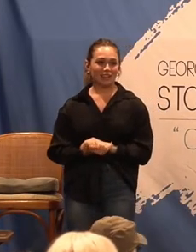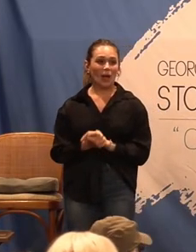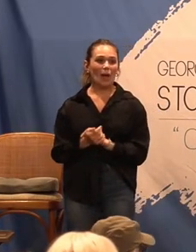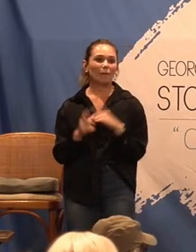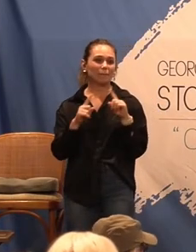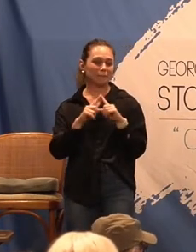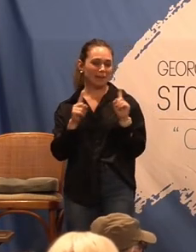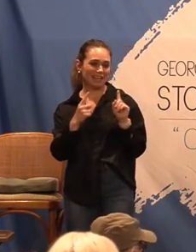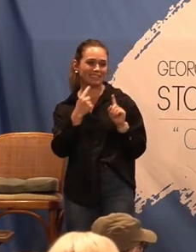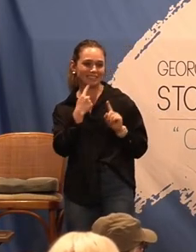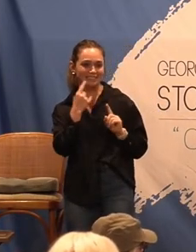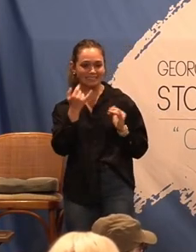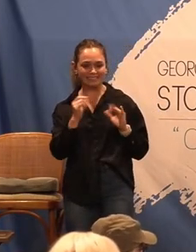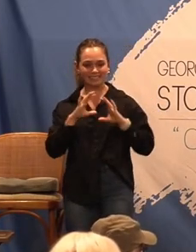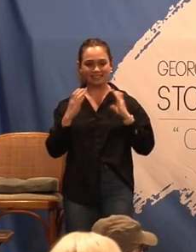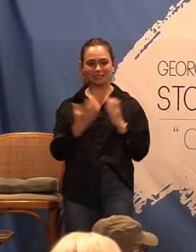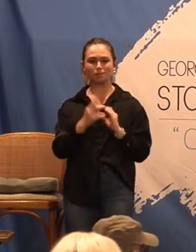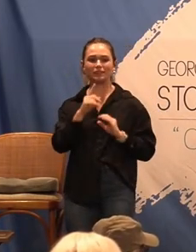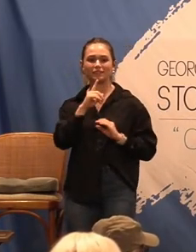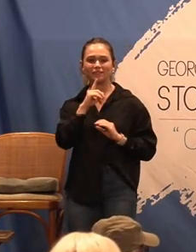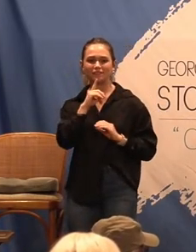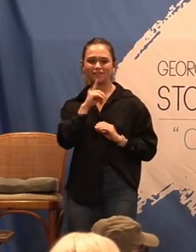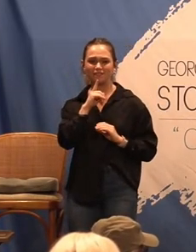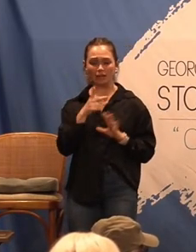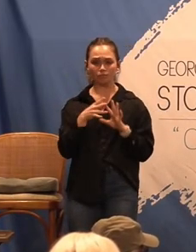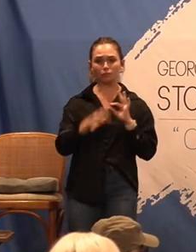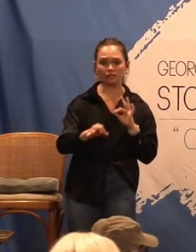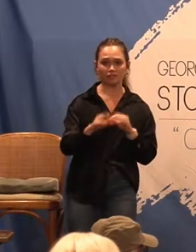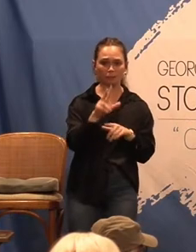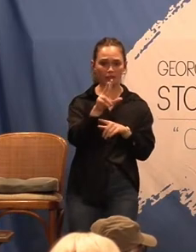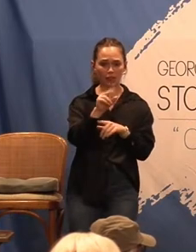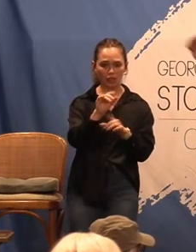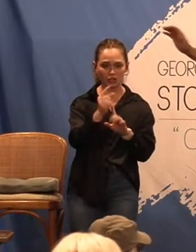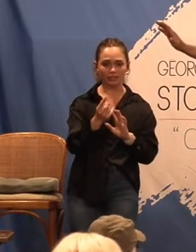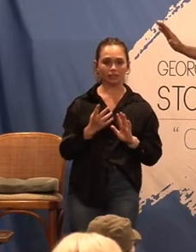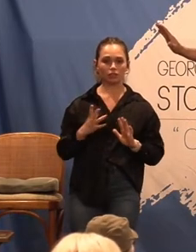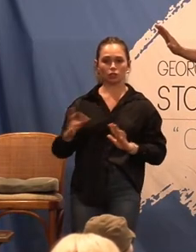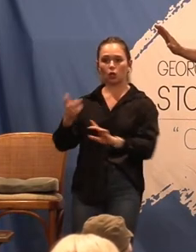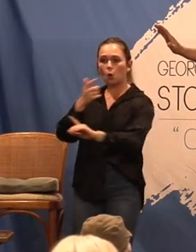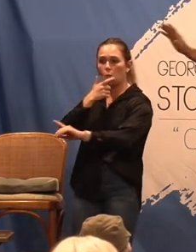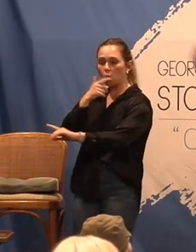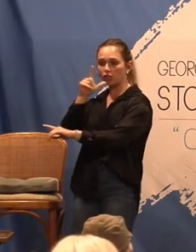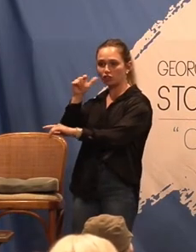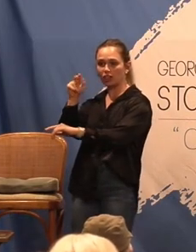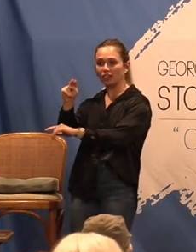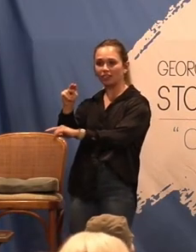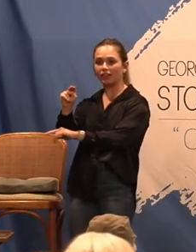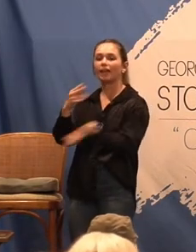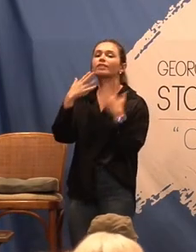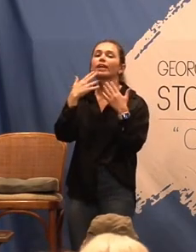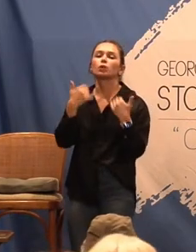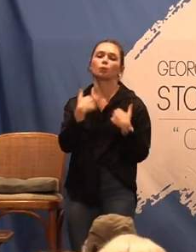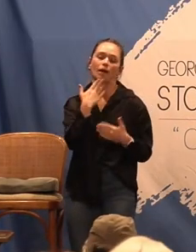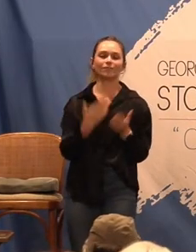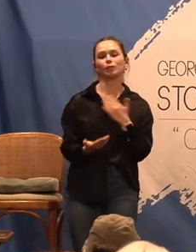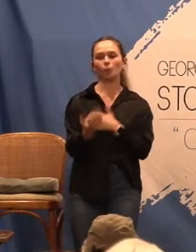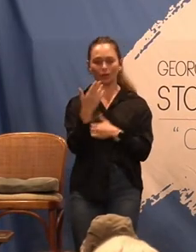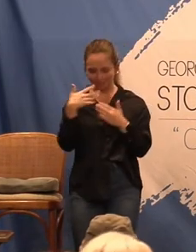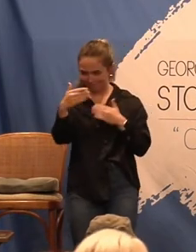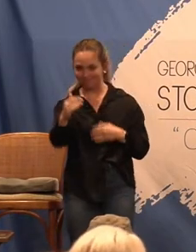But I said in there, this class can be very, very brief. It can be 30 seconds long. Go watch Len Cabral. Thank you. Have a good morning.